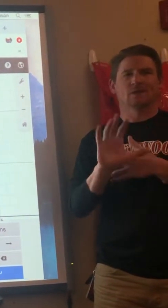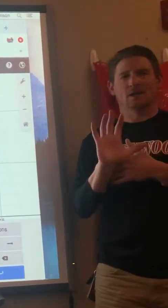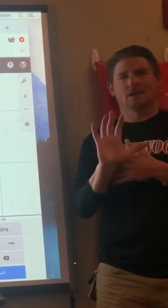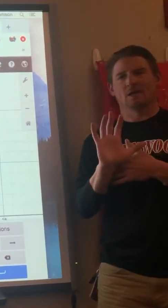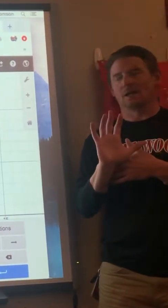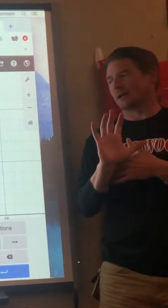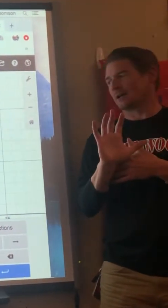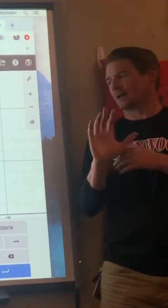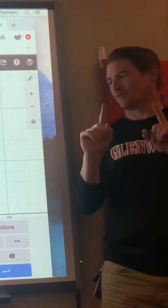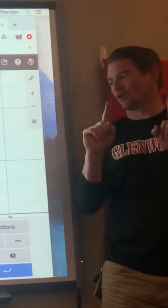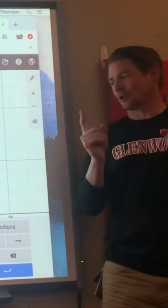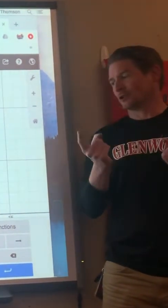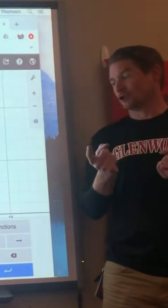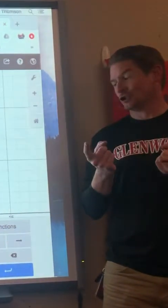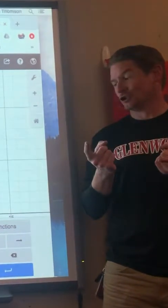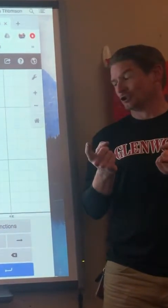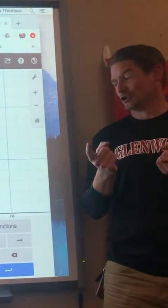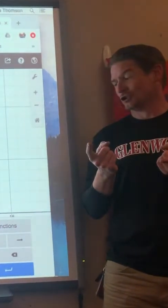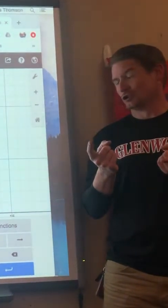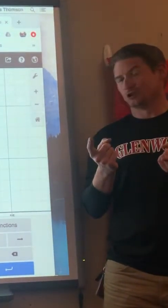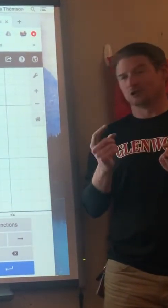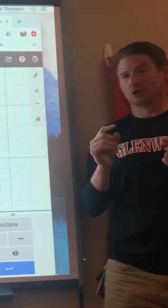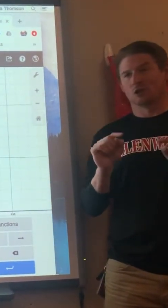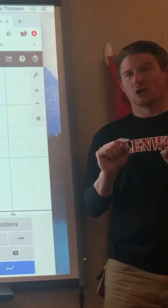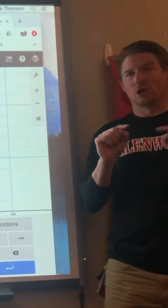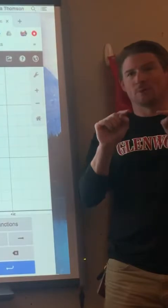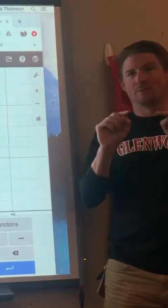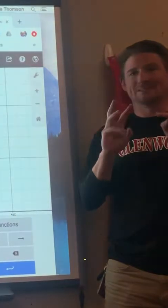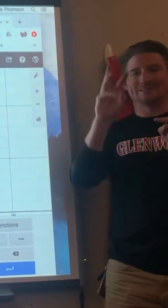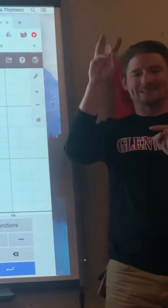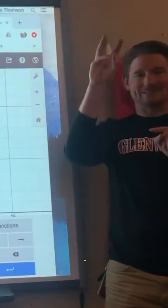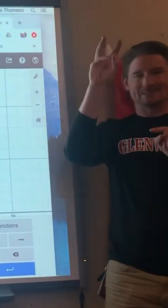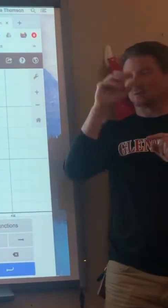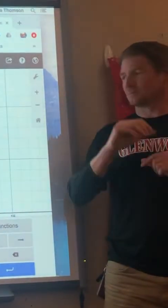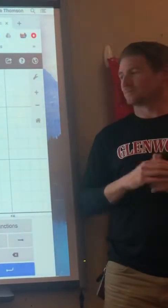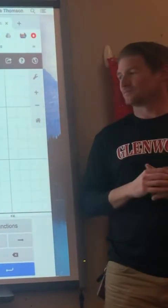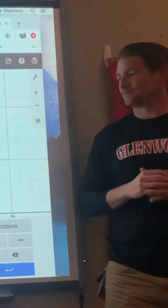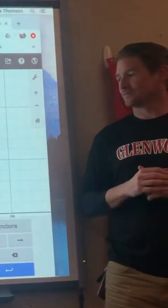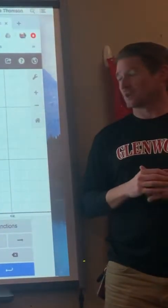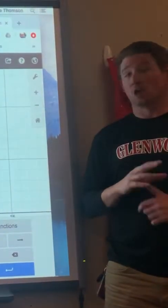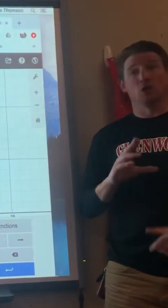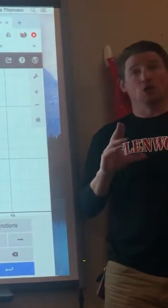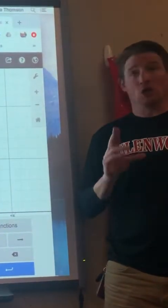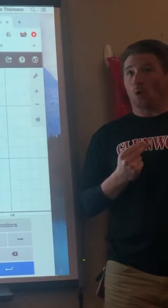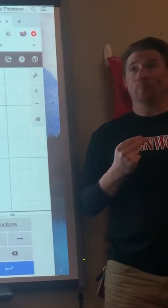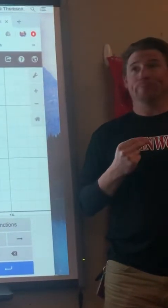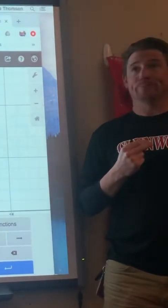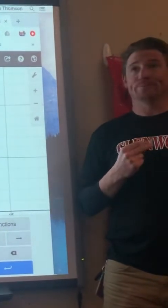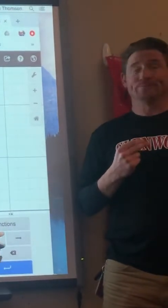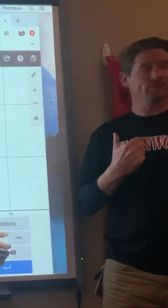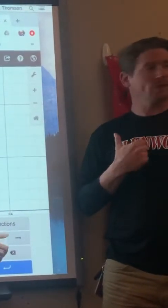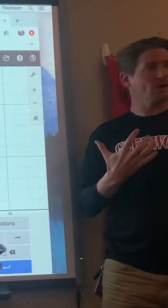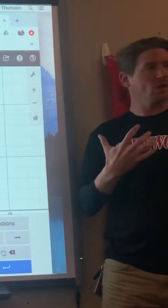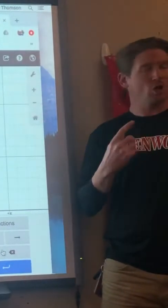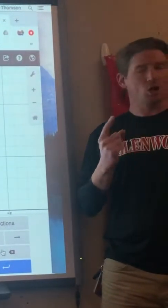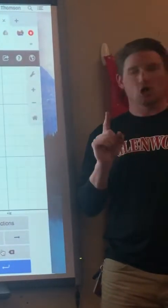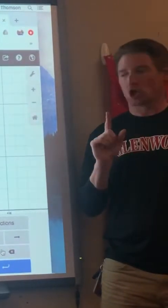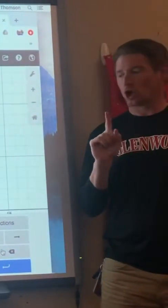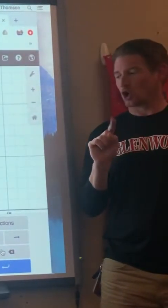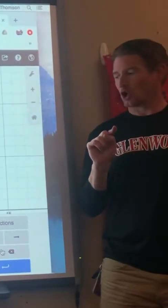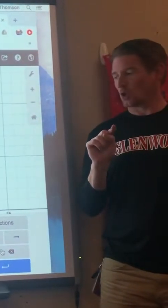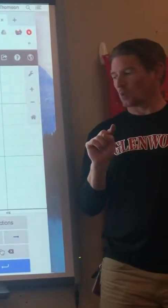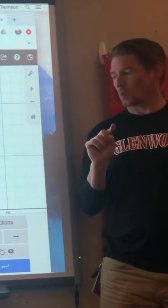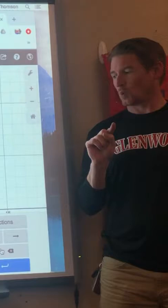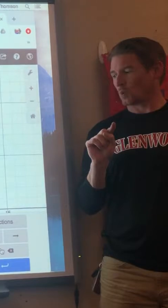5, parenthesis, and then up 6. Nope. I want to go